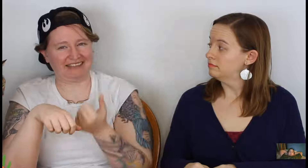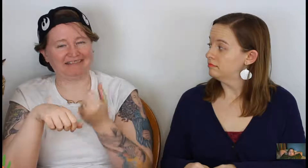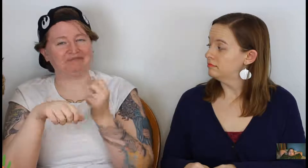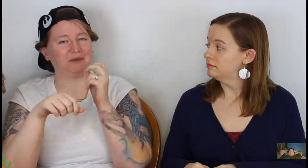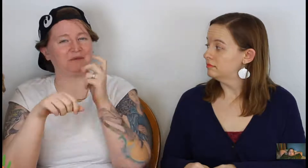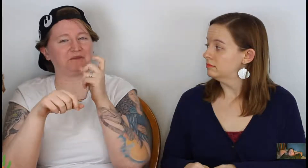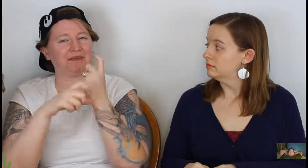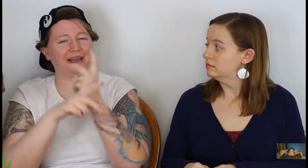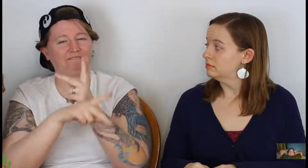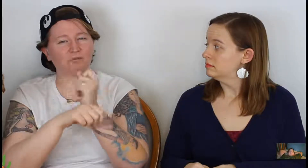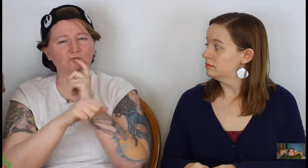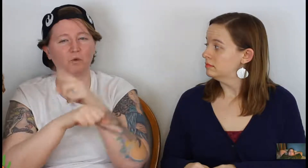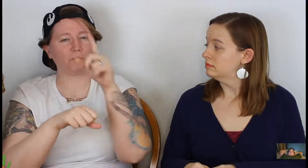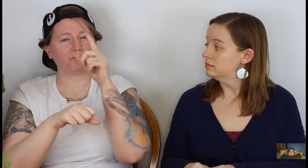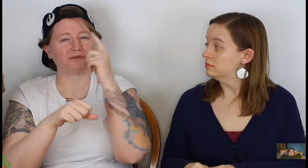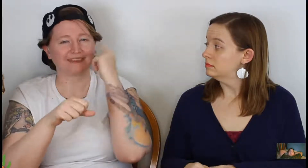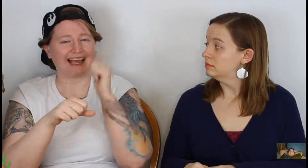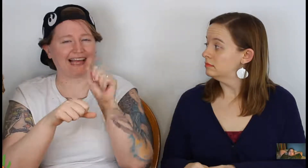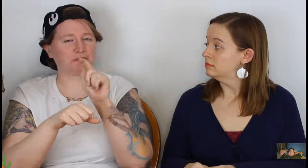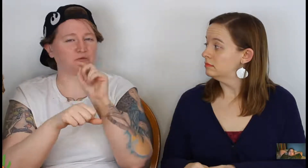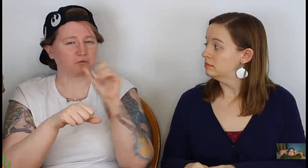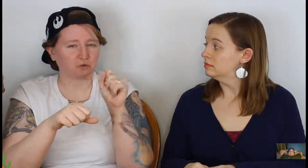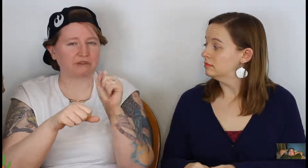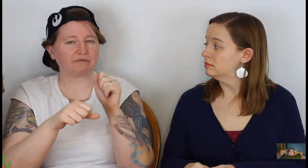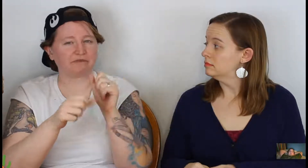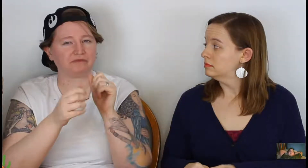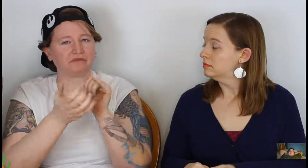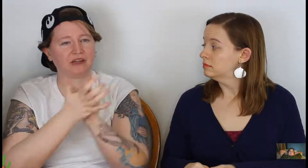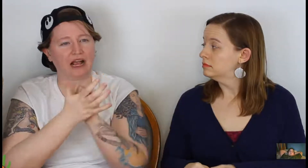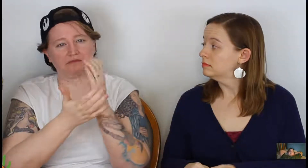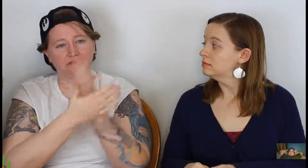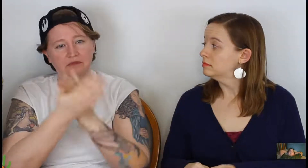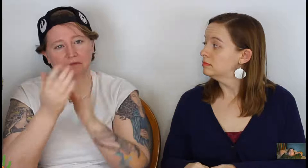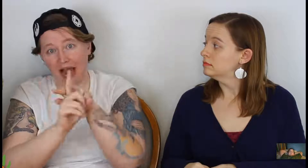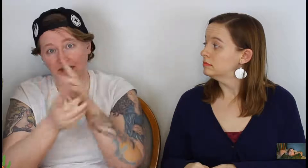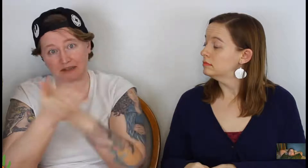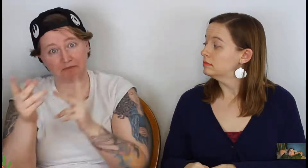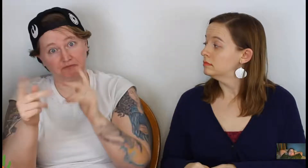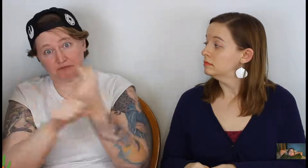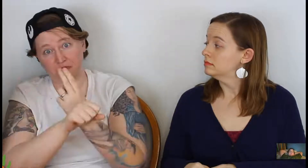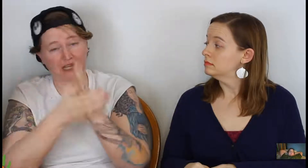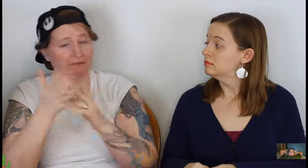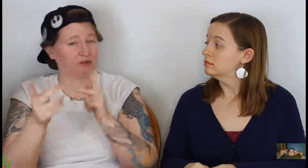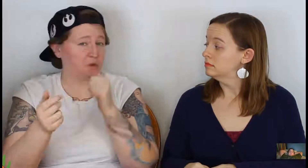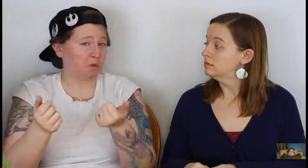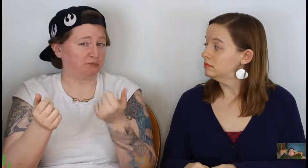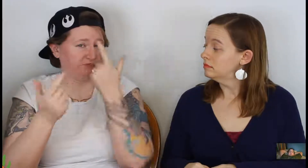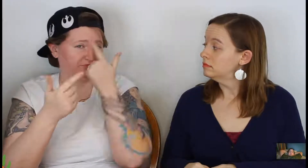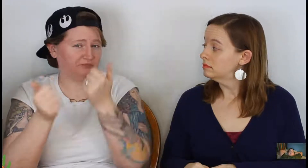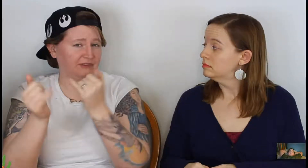but no, it doesn't make me hearing. Remember them to use them as tools, and that might